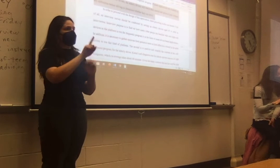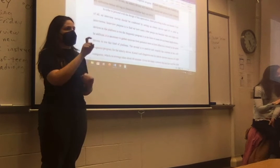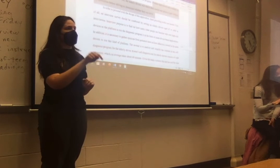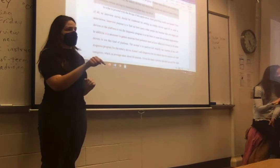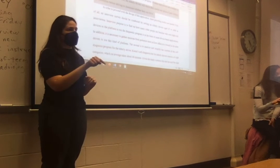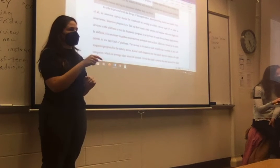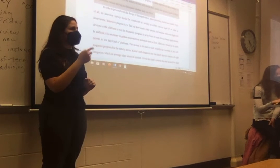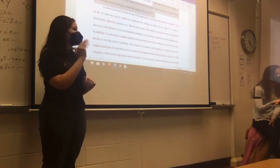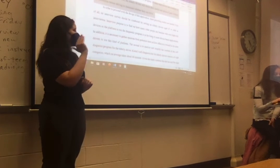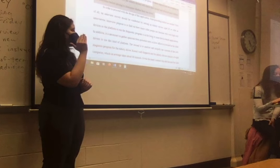methods.